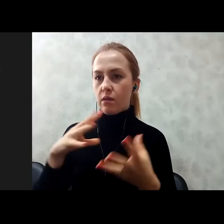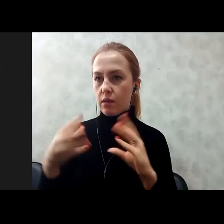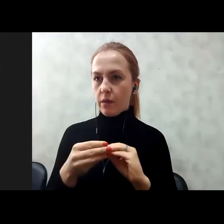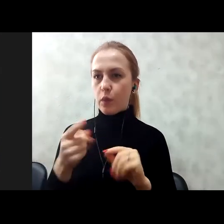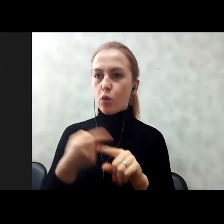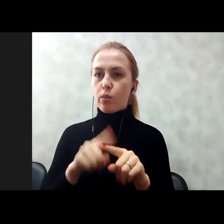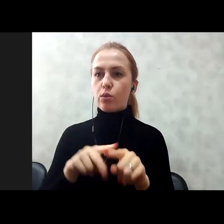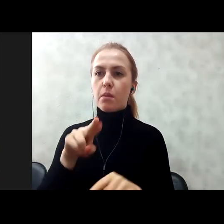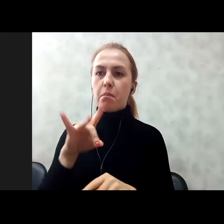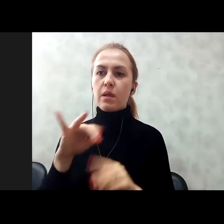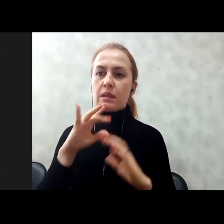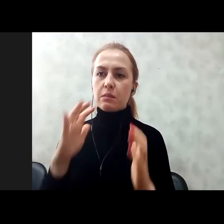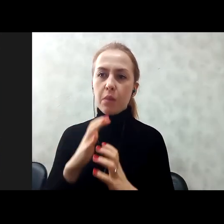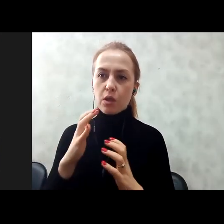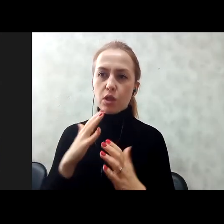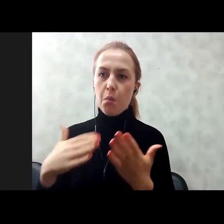because their replacement,